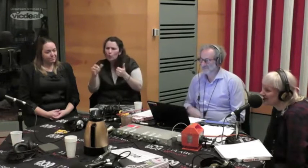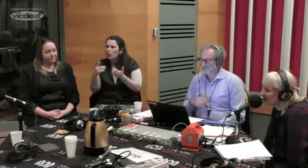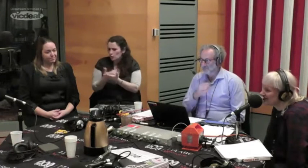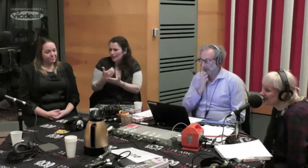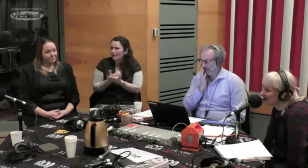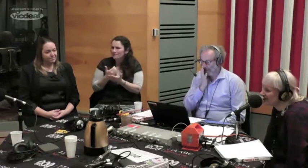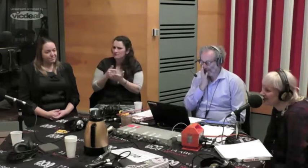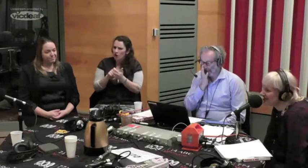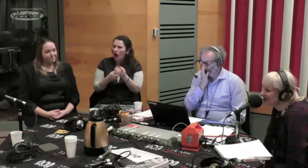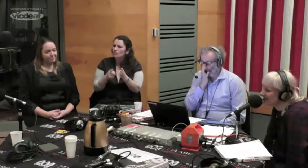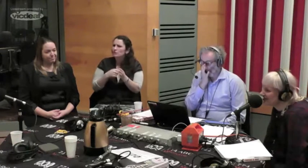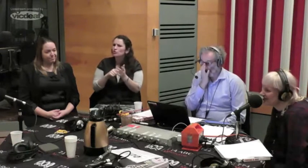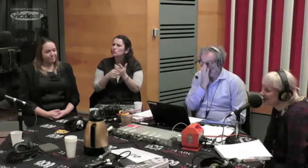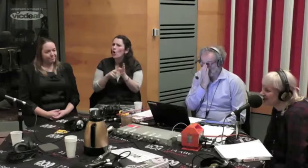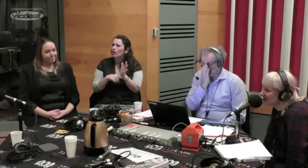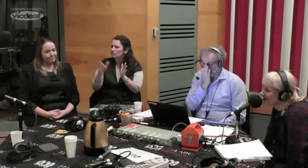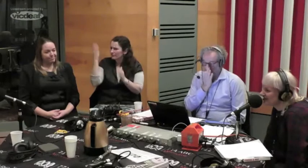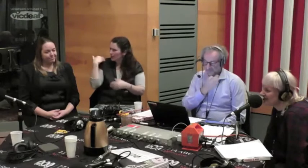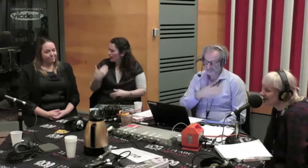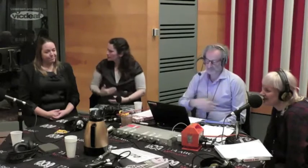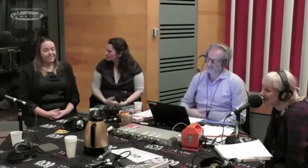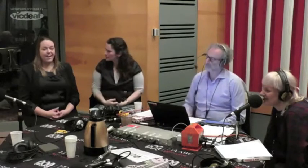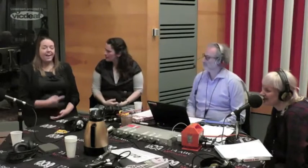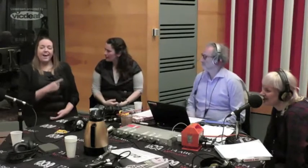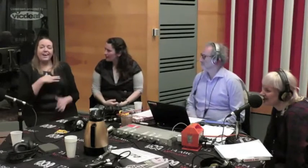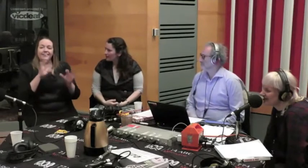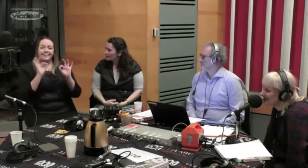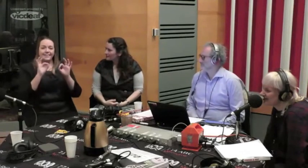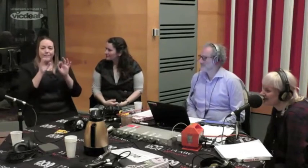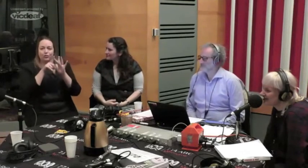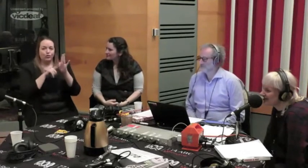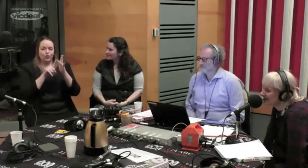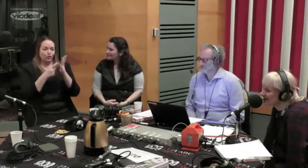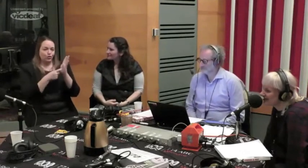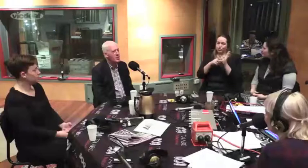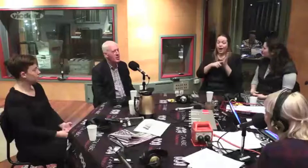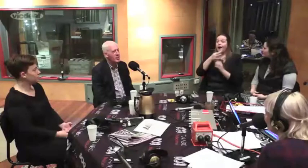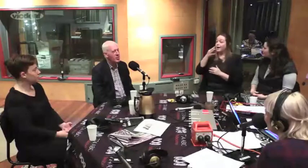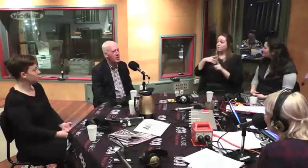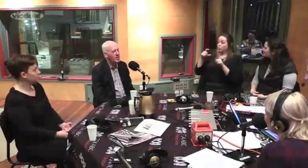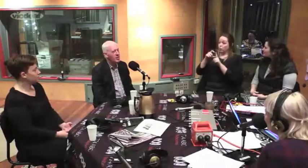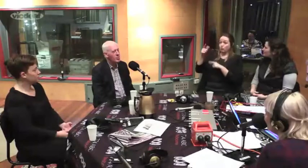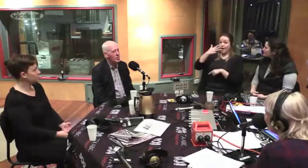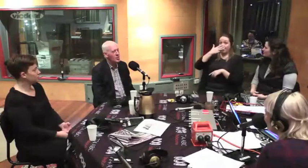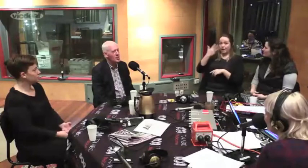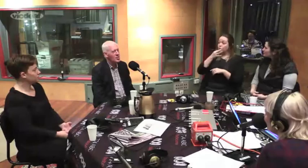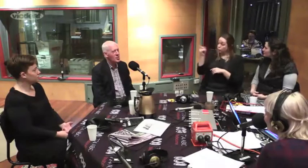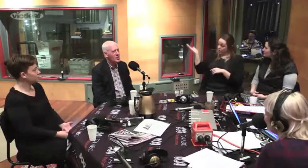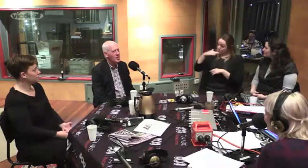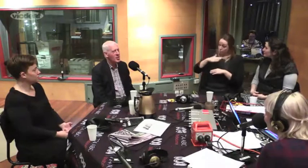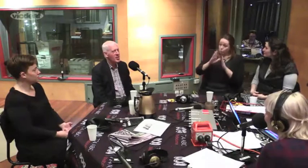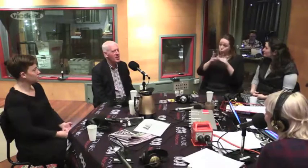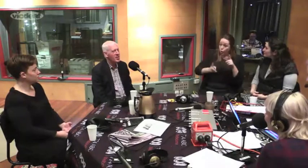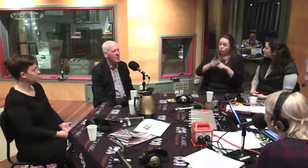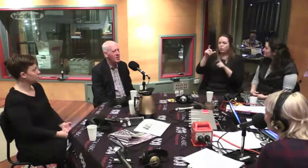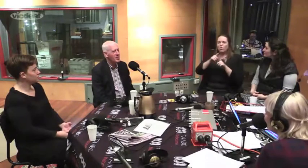didn't keep a journal, Jacinta, but it's funny you should say that, because I asked my 19-year-old daughter if she was going to come to my book launch, and she sort of